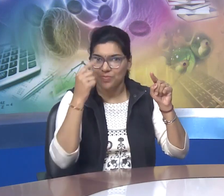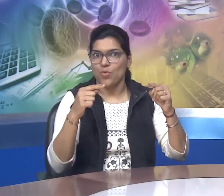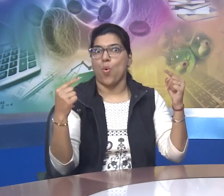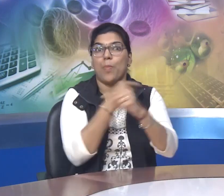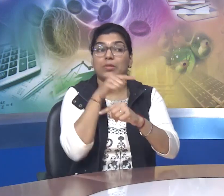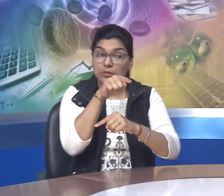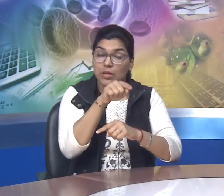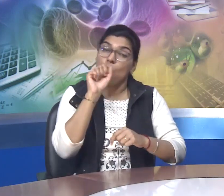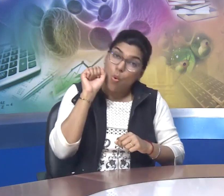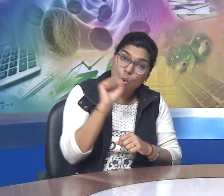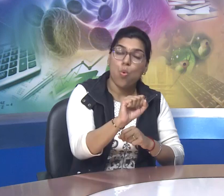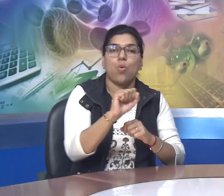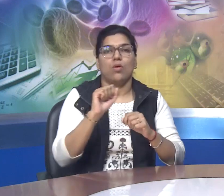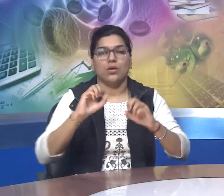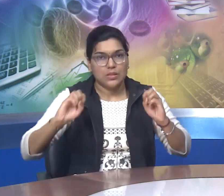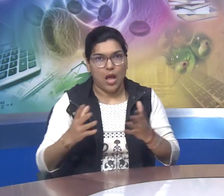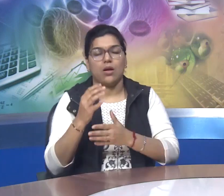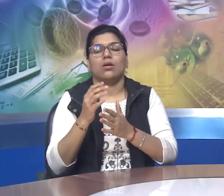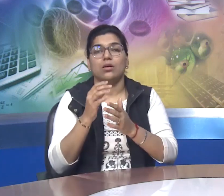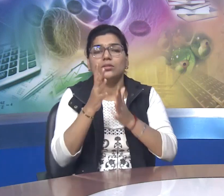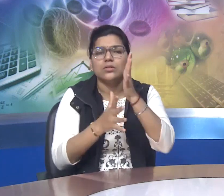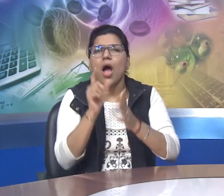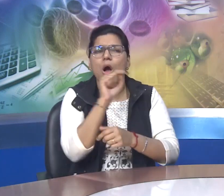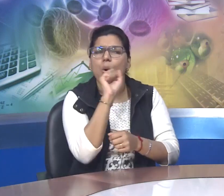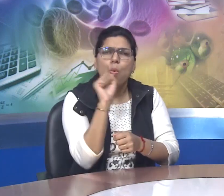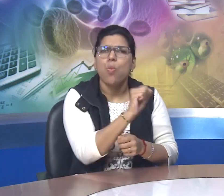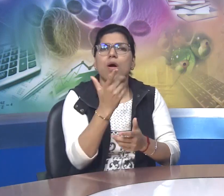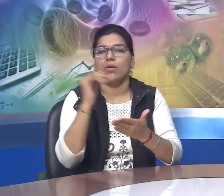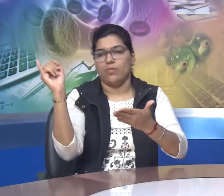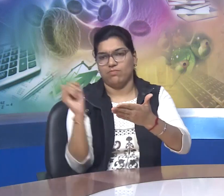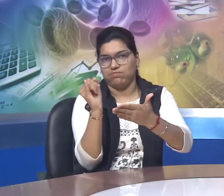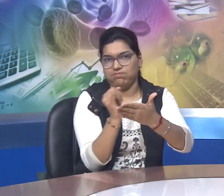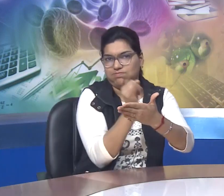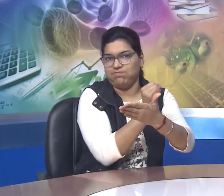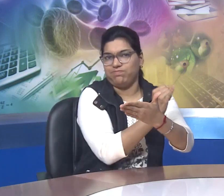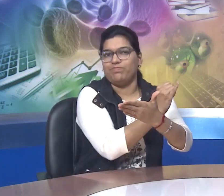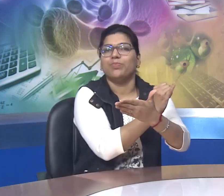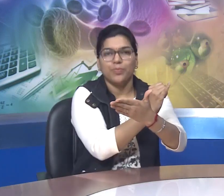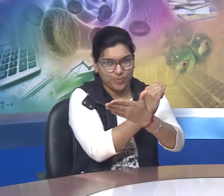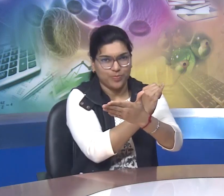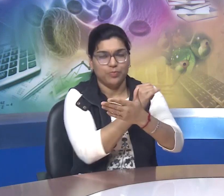end, it becomes difficult to understand it.